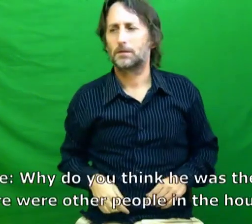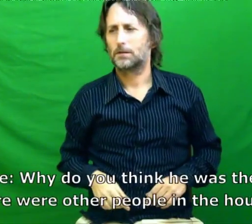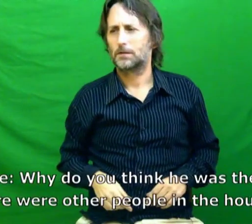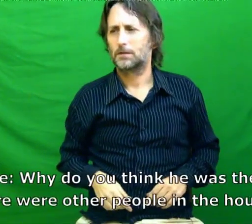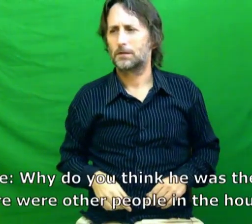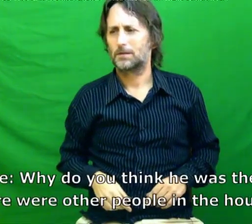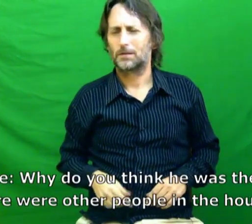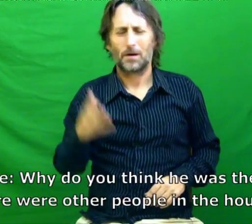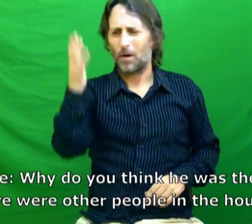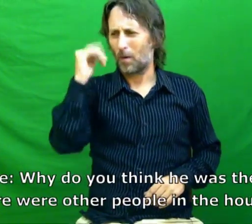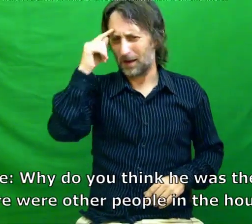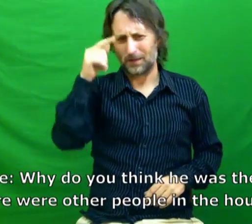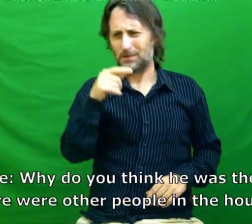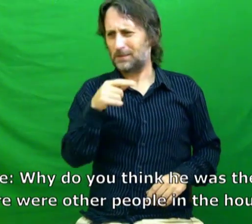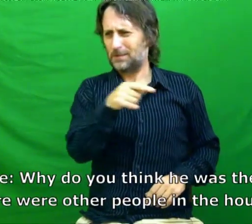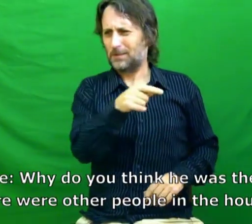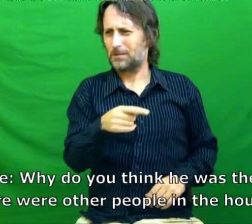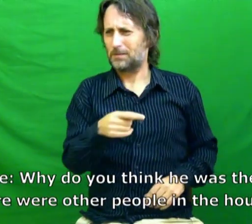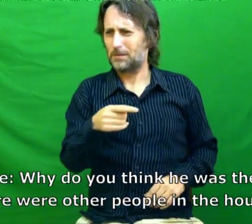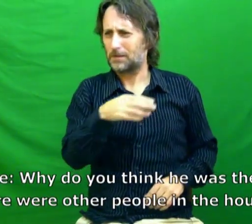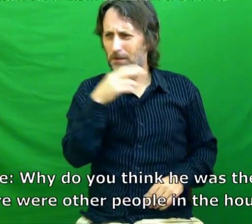was the thief if there were other people in the house too?"